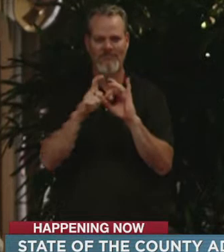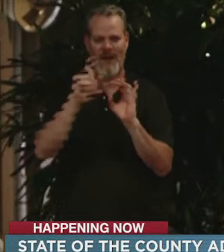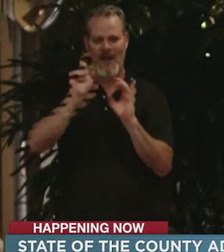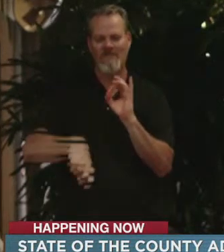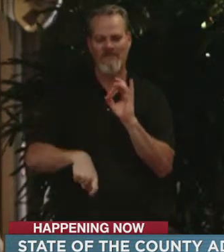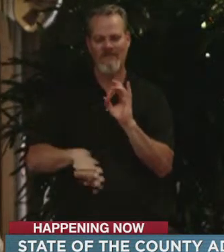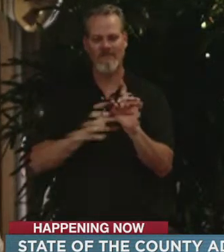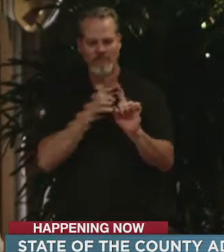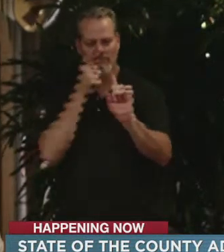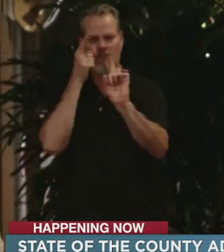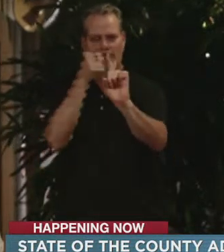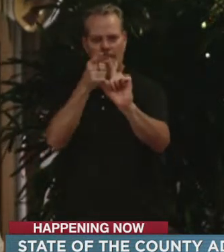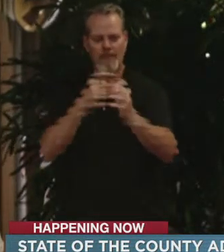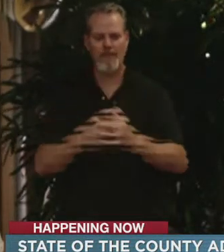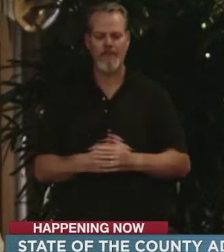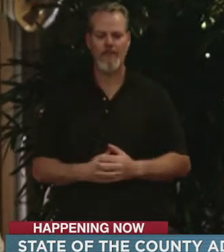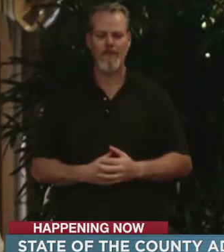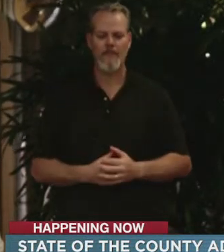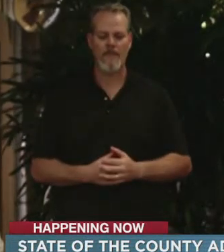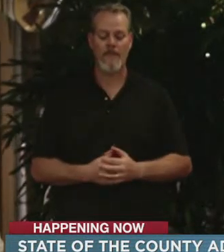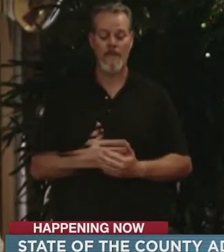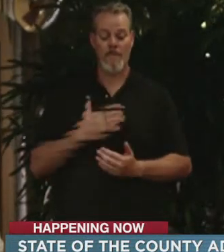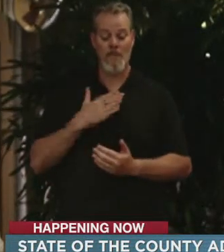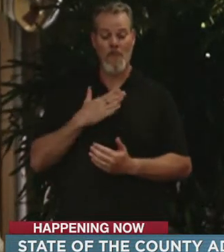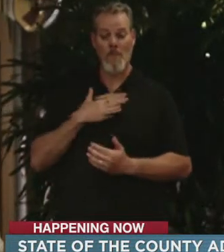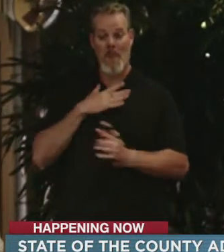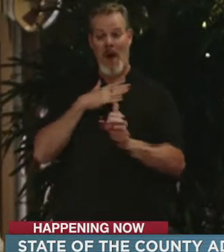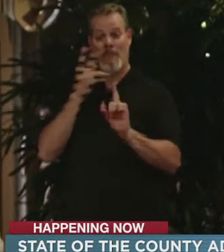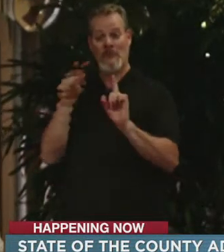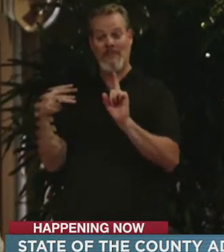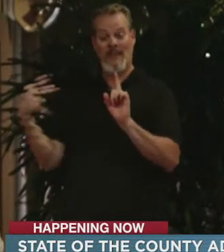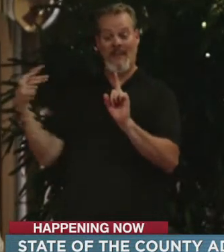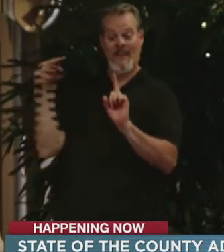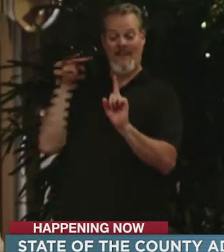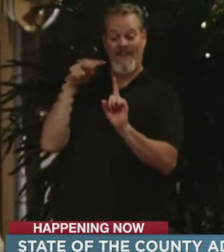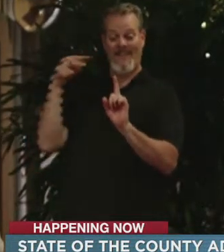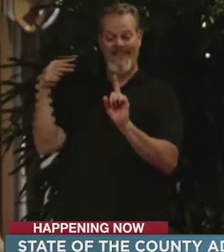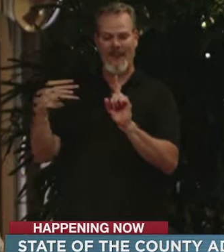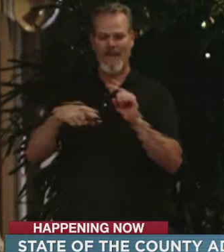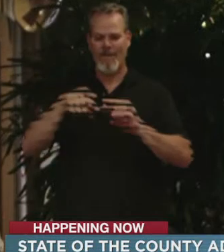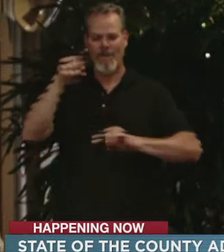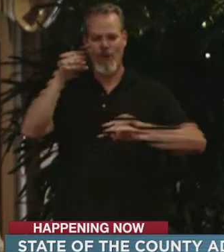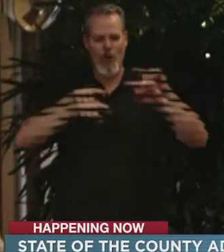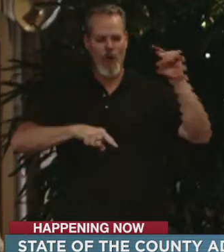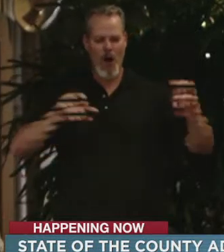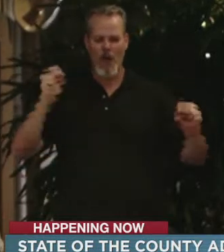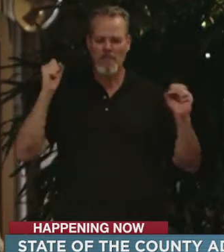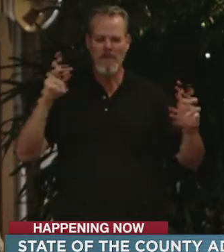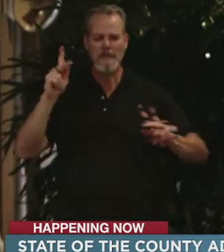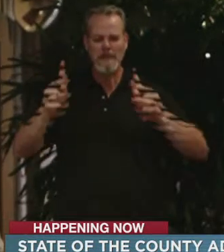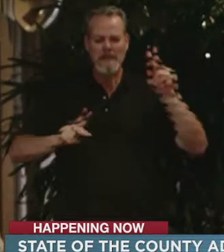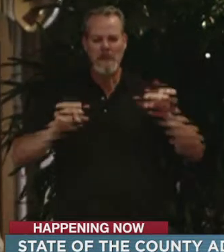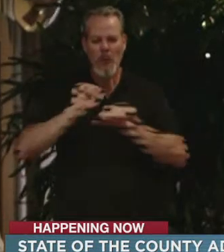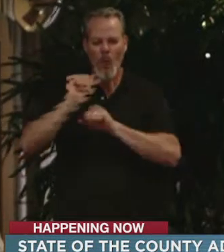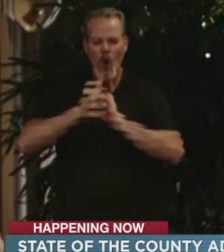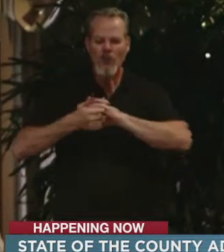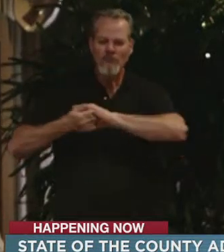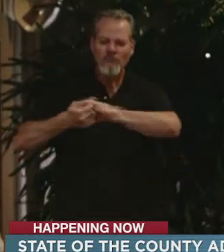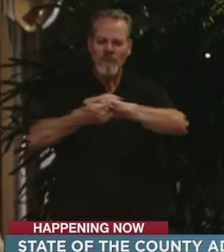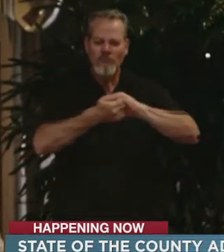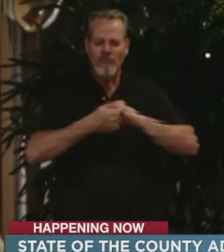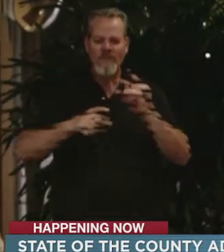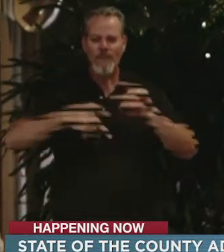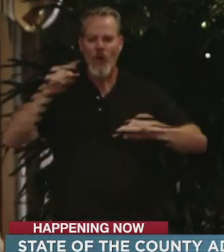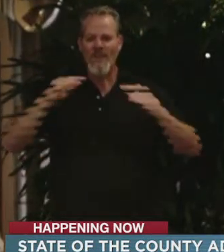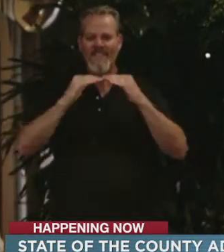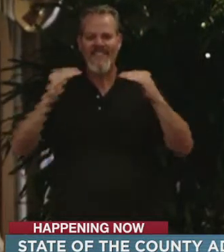direction. And from my vantage point, with all of these synergies at all the multiple levels of government, between us on the council